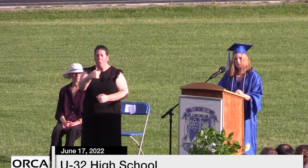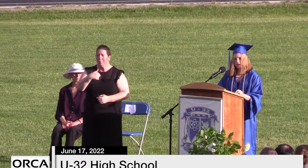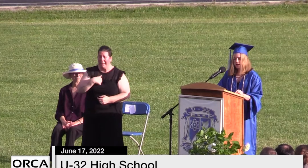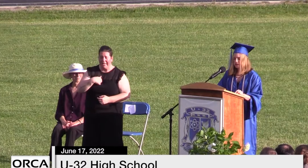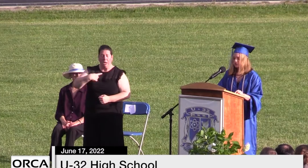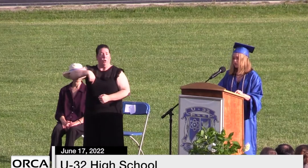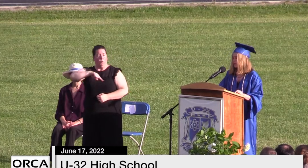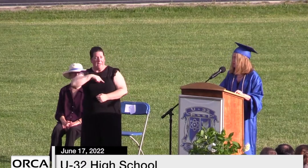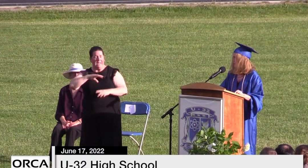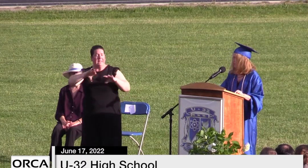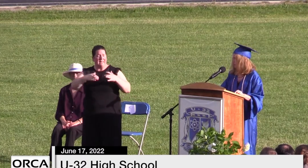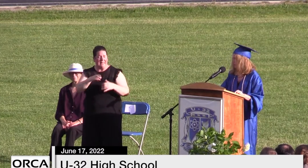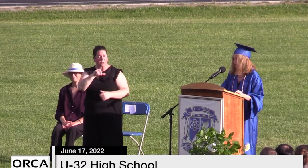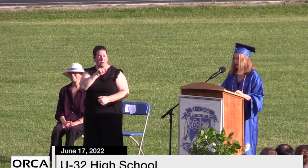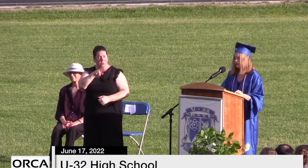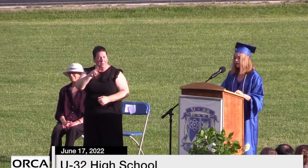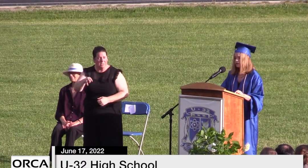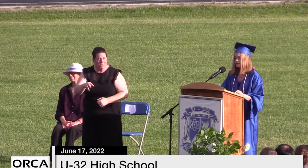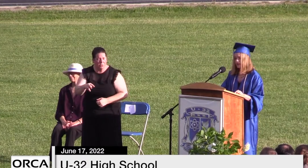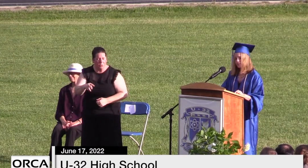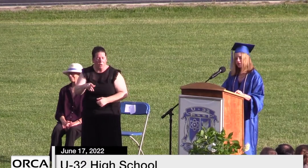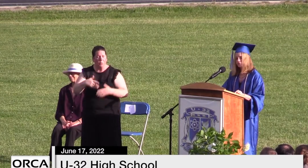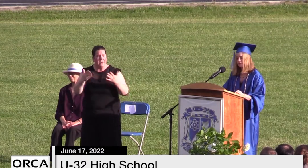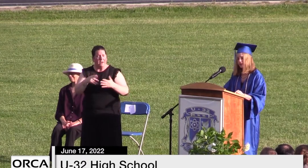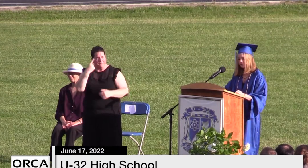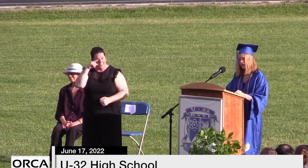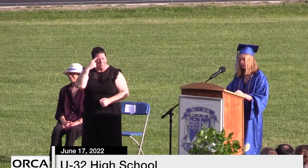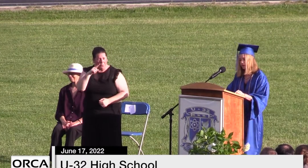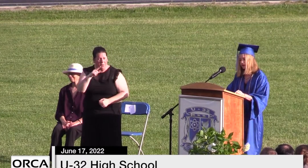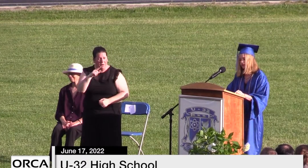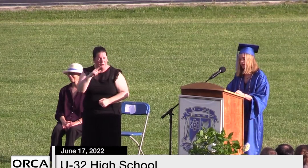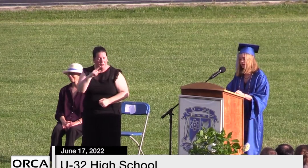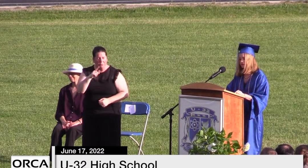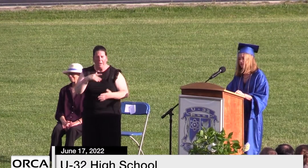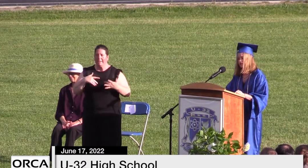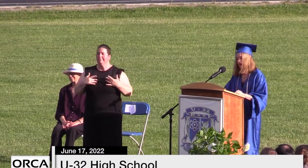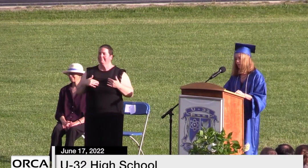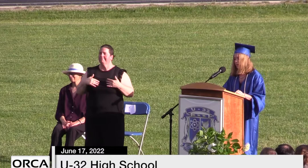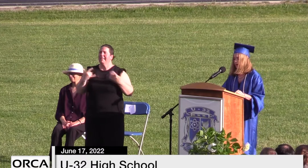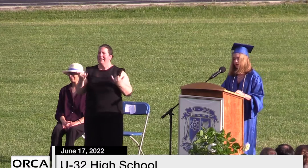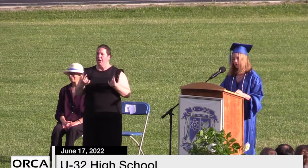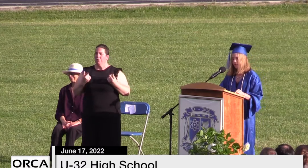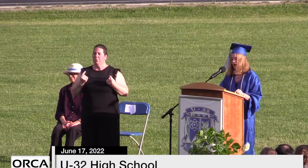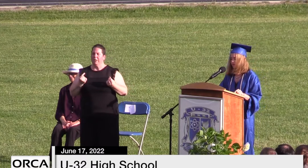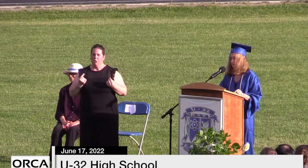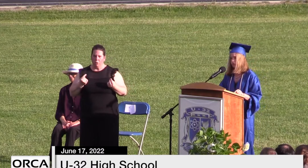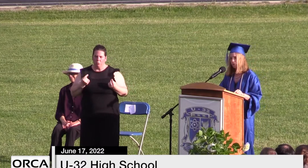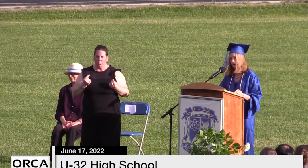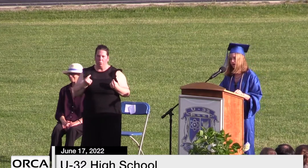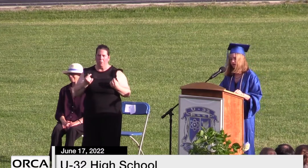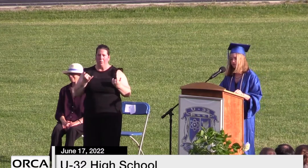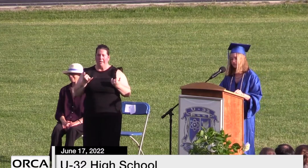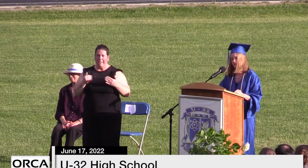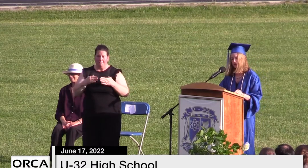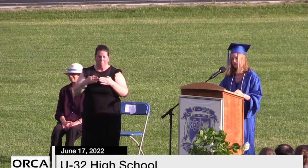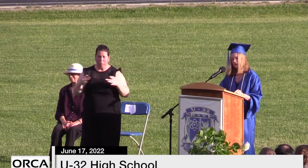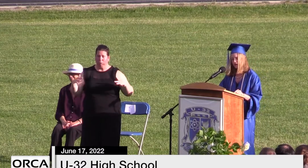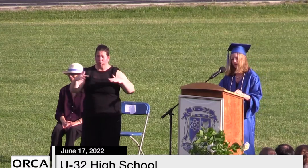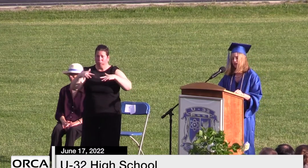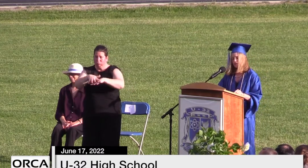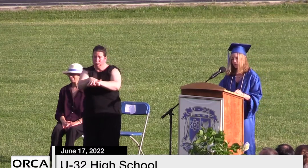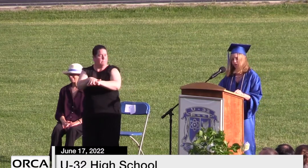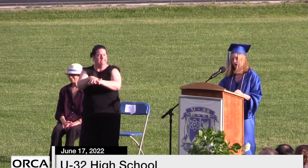we, the class of 2022, are here today because we've hit a checkpoint. This is a time when many of our paths will no longer